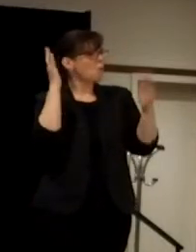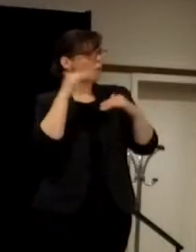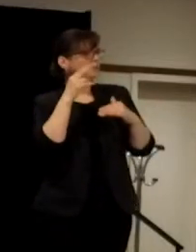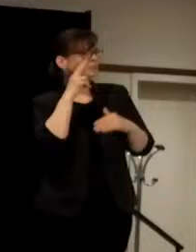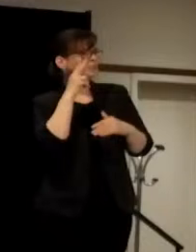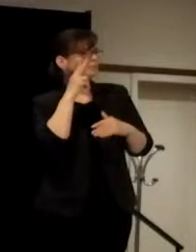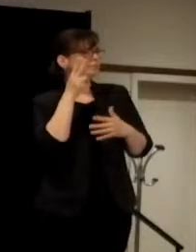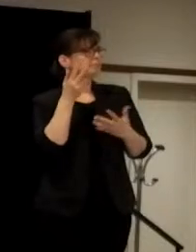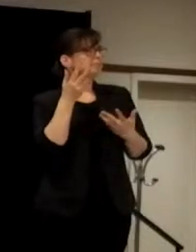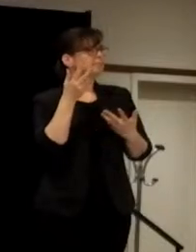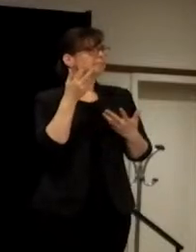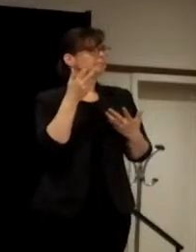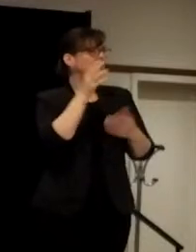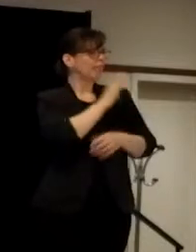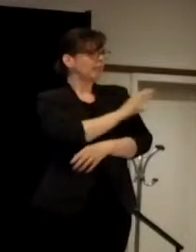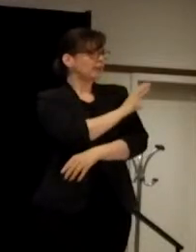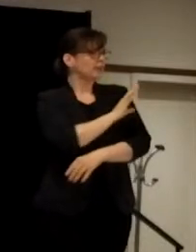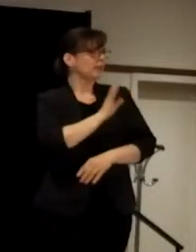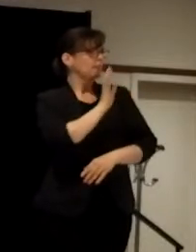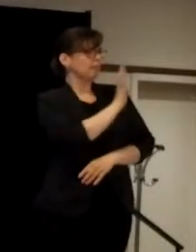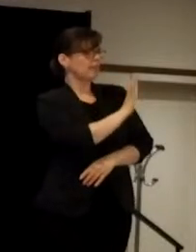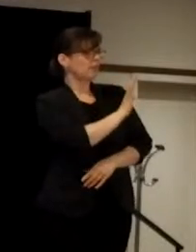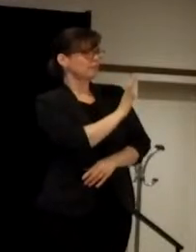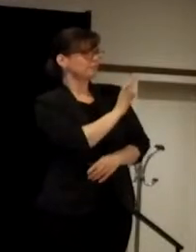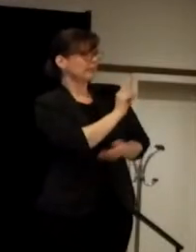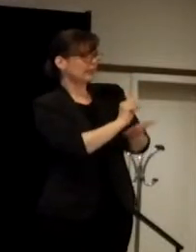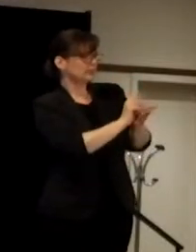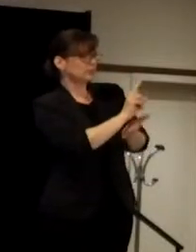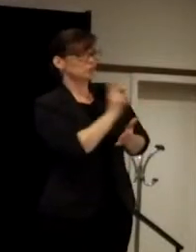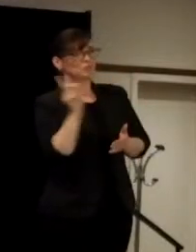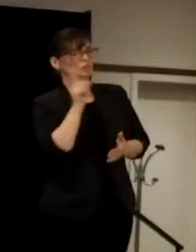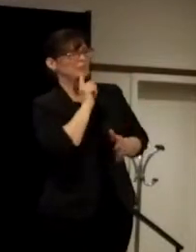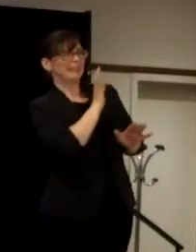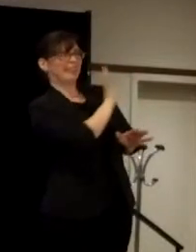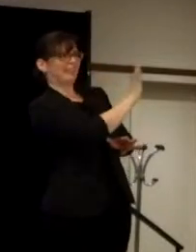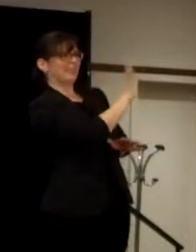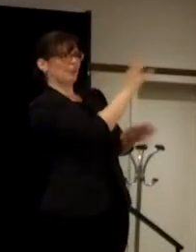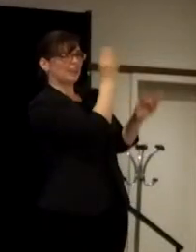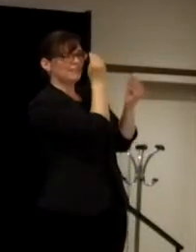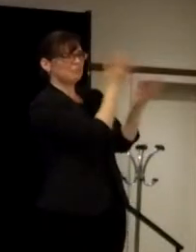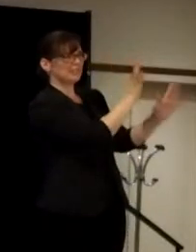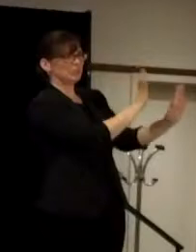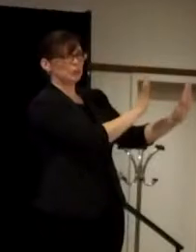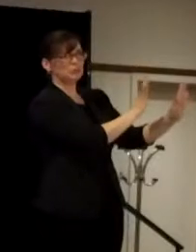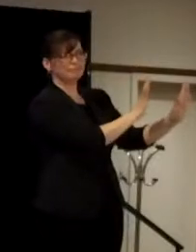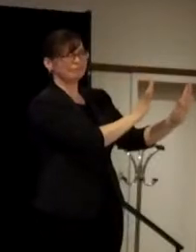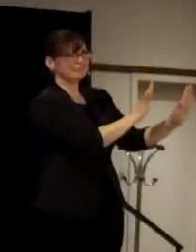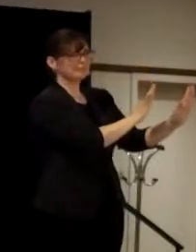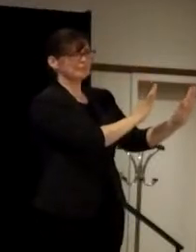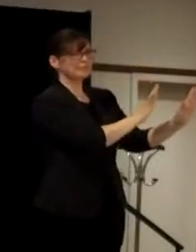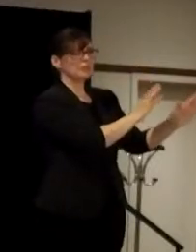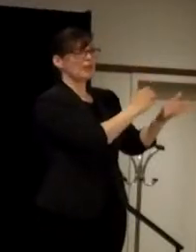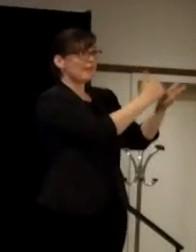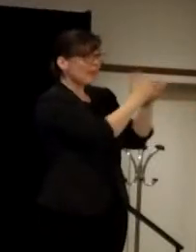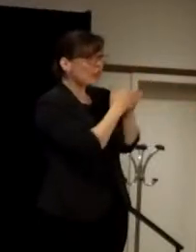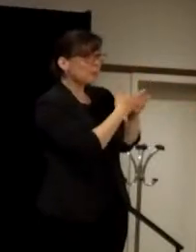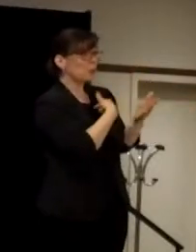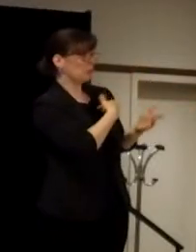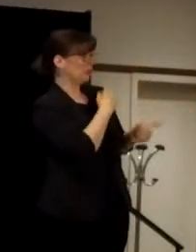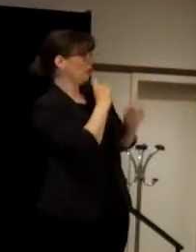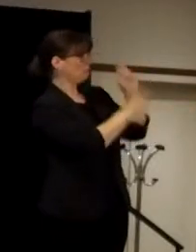it's really about them and the data. So we'll meet, we'll help any way we can. Again, we'll give them more vaccine this